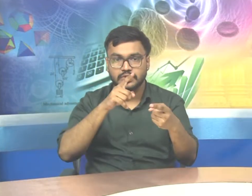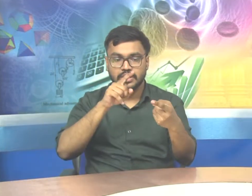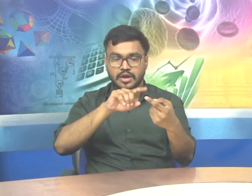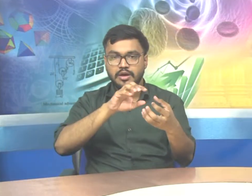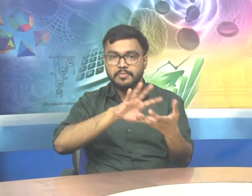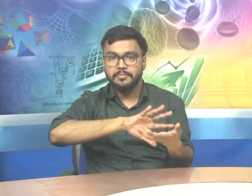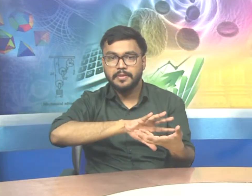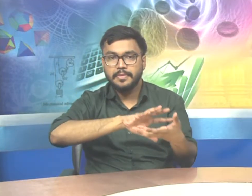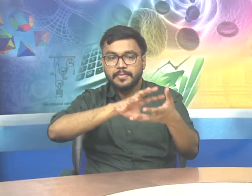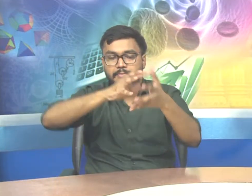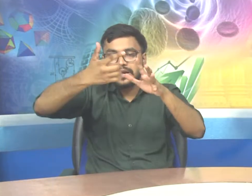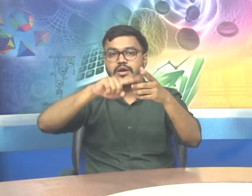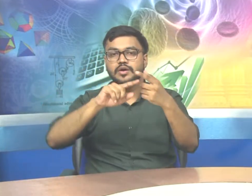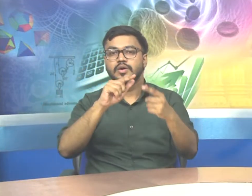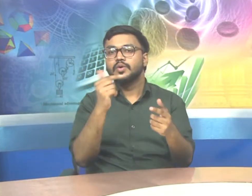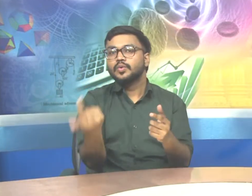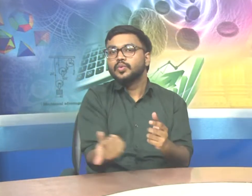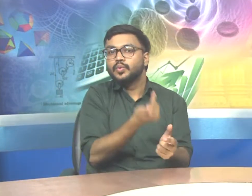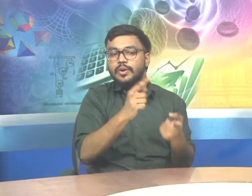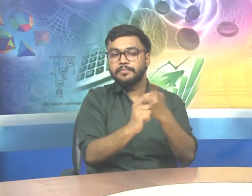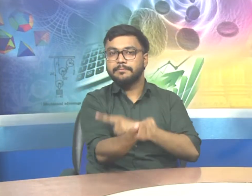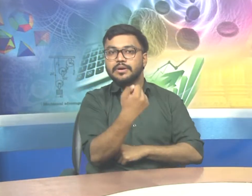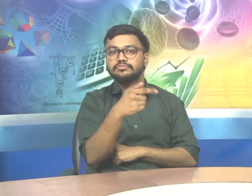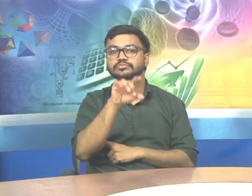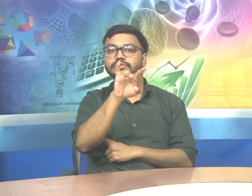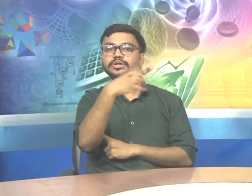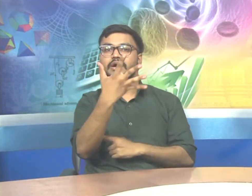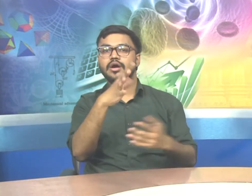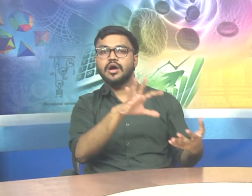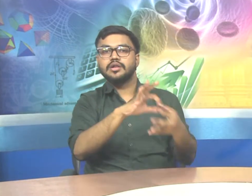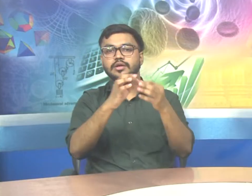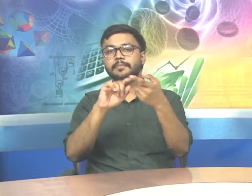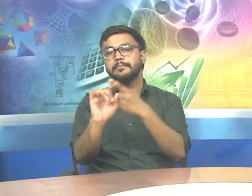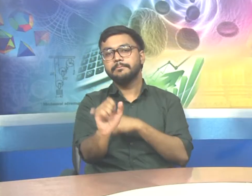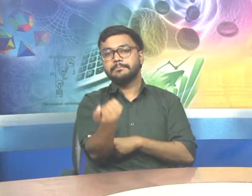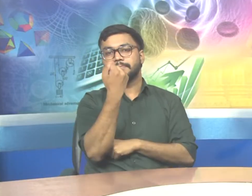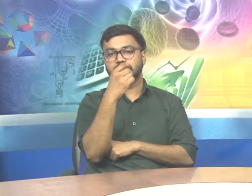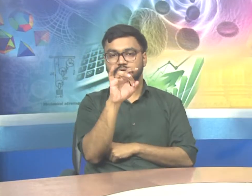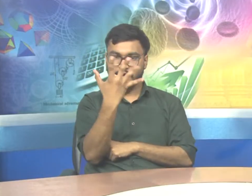And this energy is used to produce electricity.